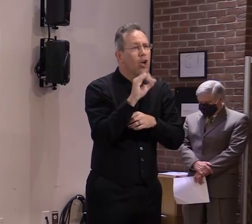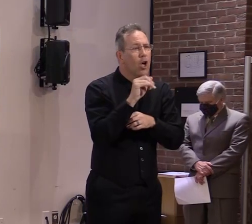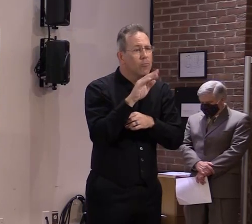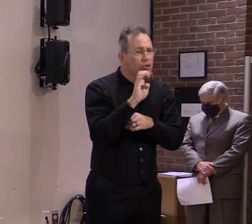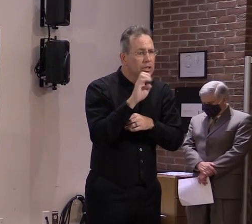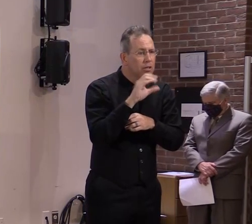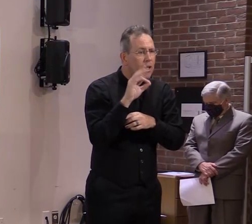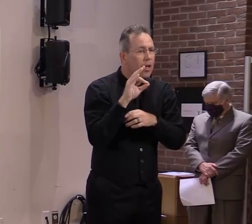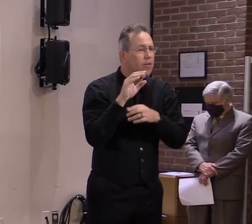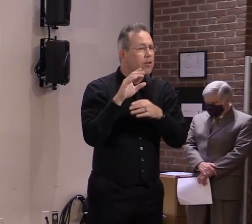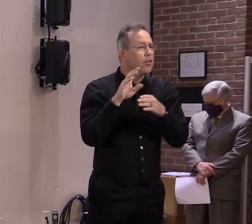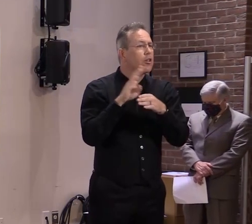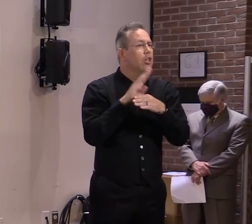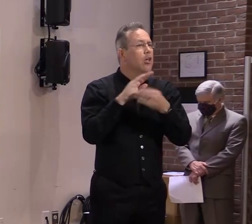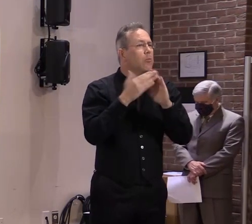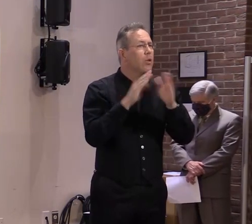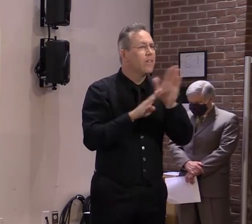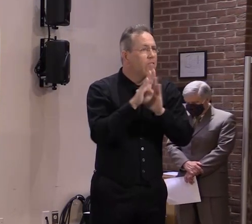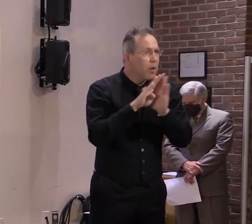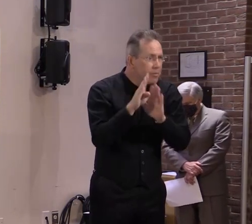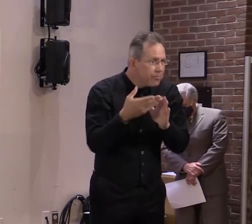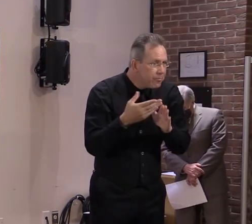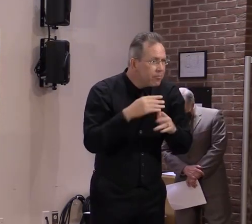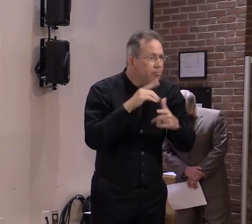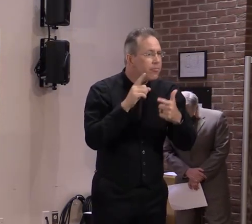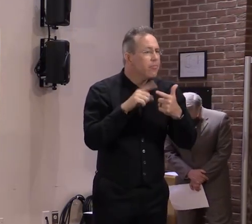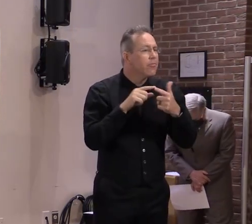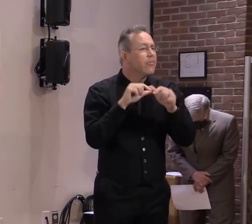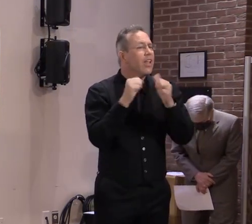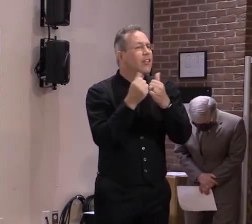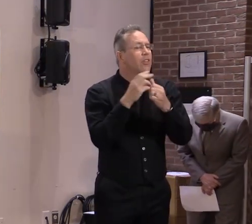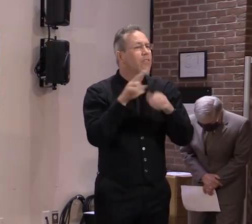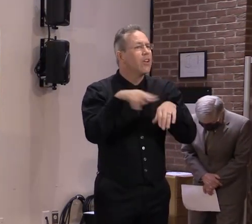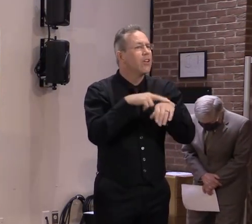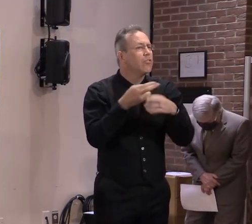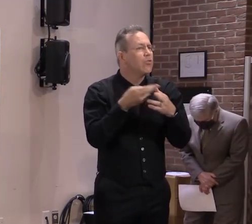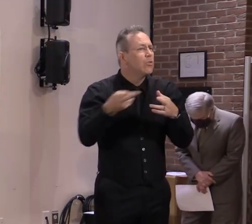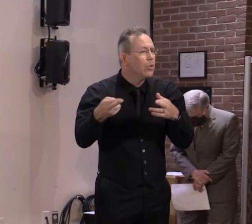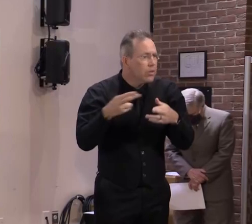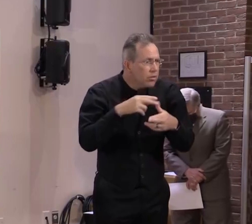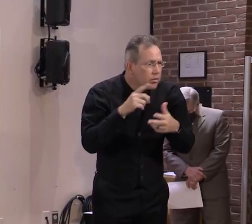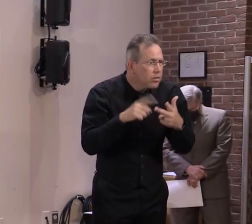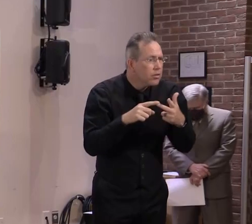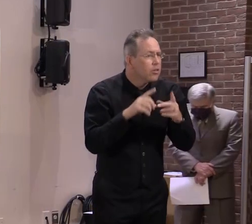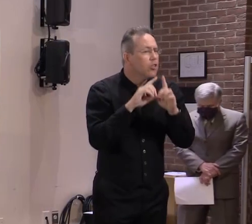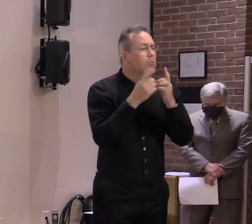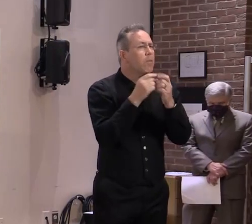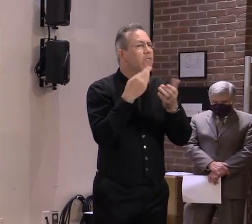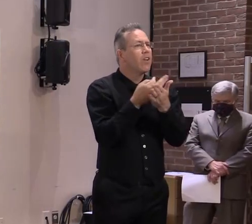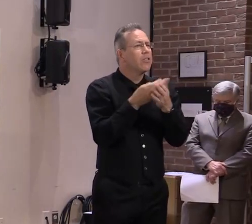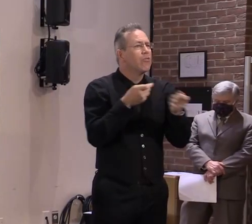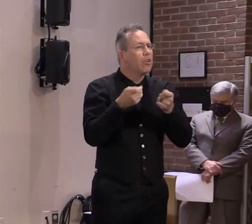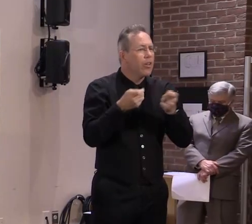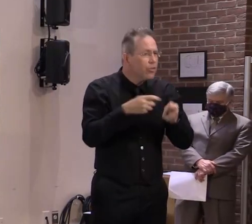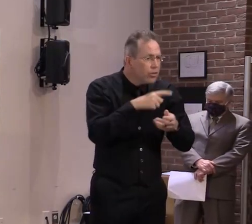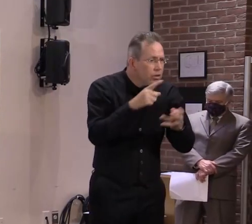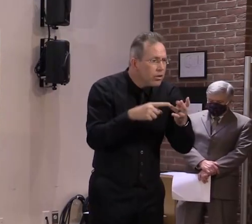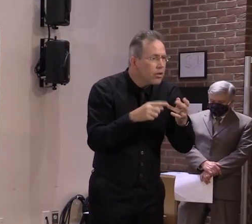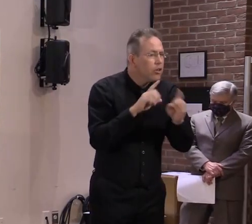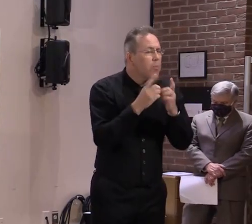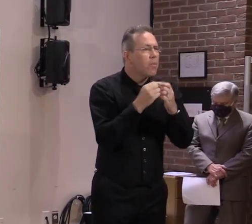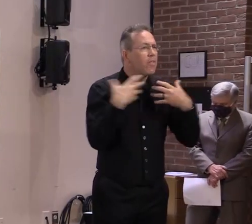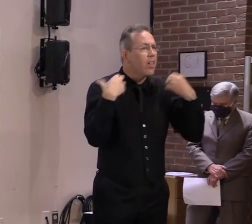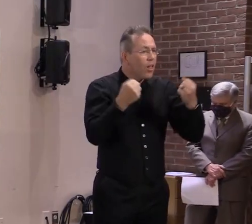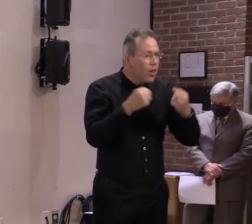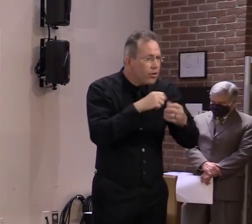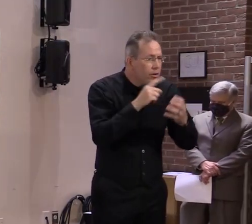multiple times per week since we emerged from Stay Home, Stay Safe early last year. This team has worked to develop and refine the science and data-driven